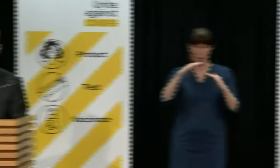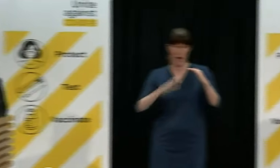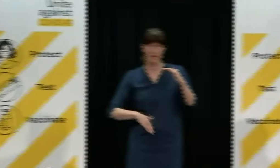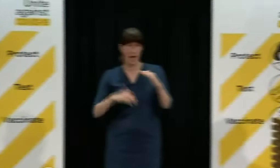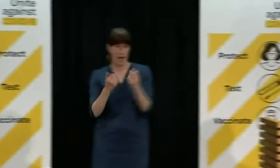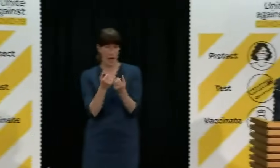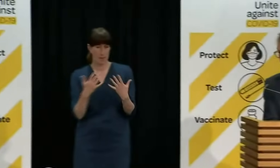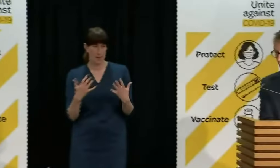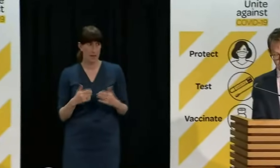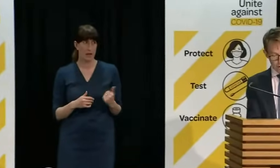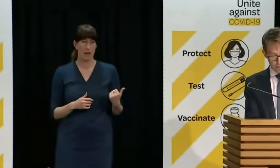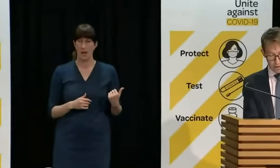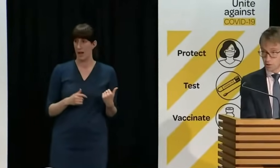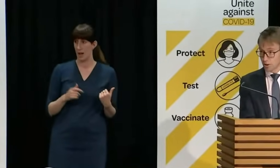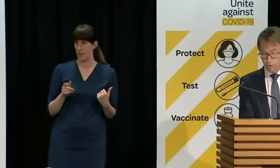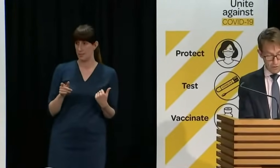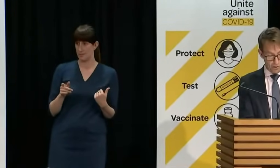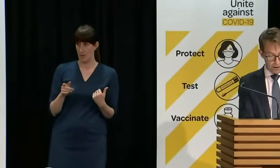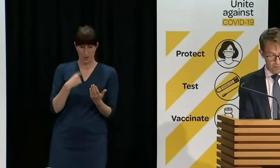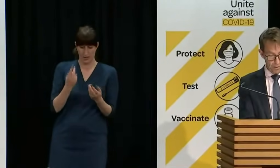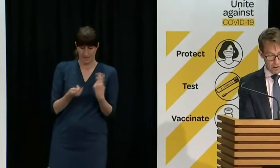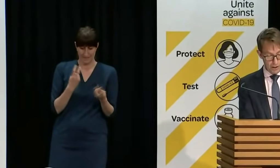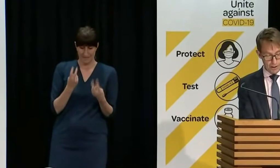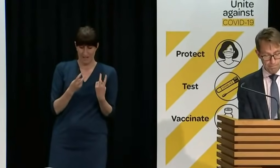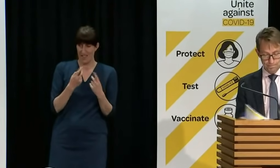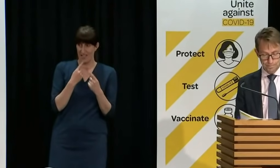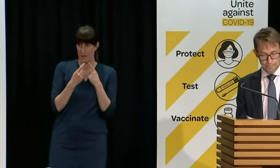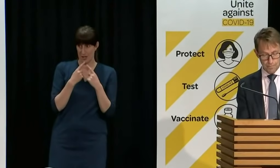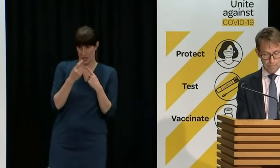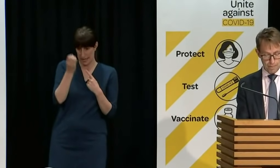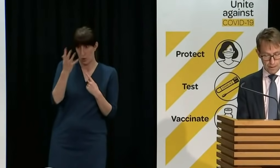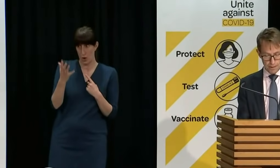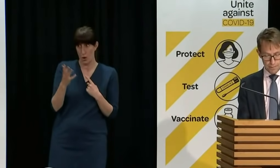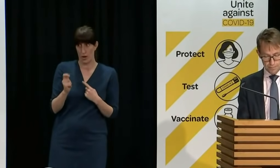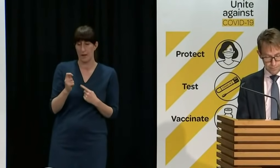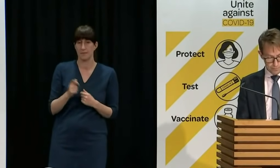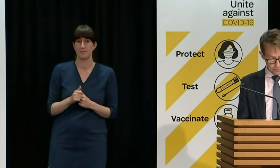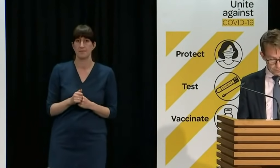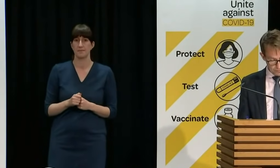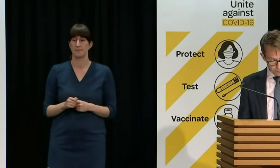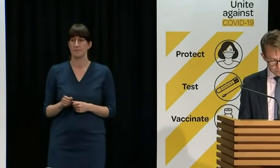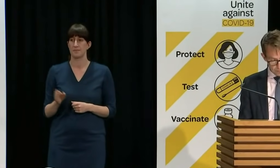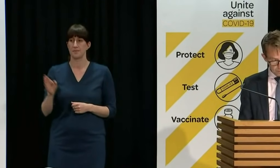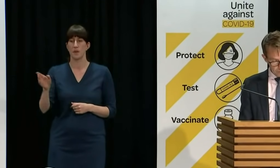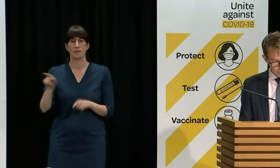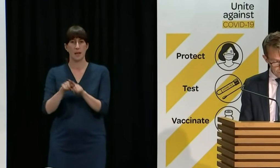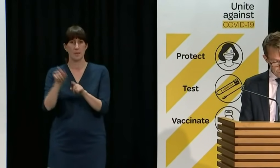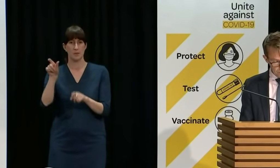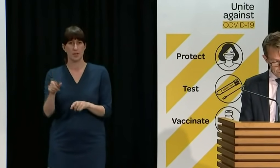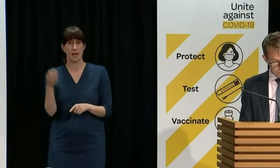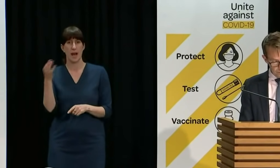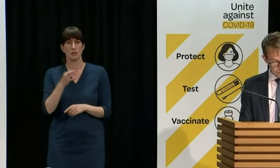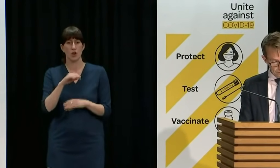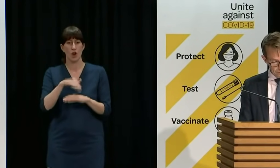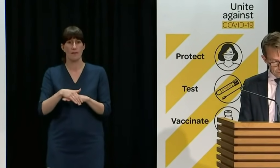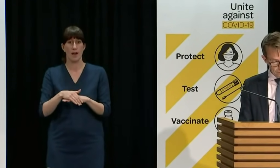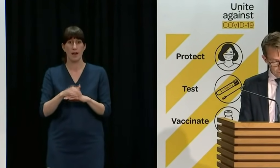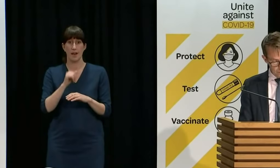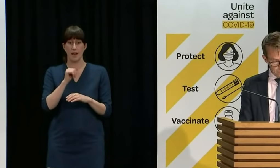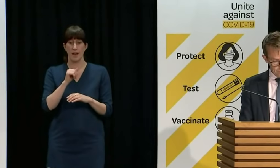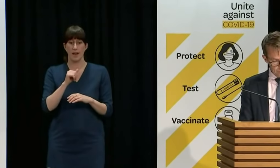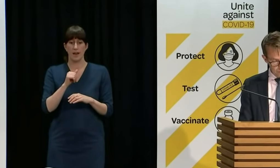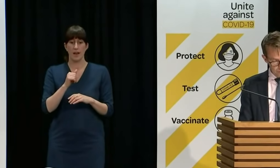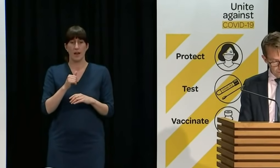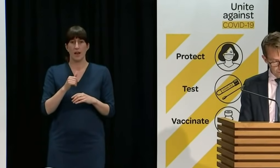look at that, perhaps, if there's a follow-up. I'll see if I've got that information here. Can I ask, please, about home quarantine? We